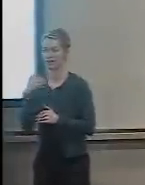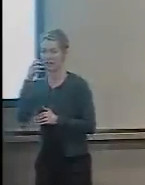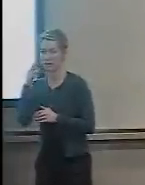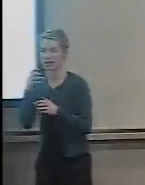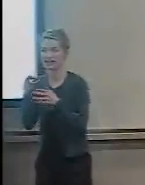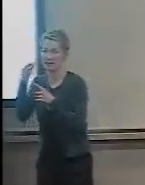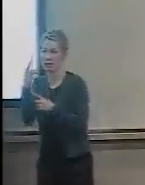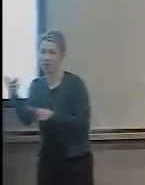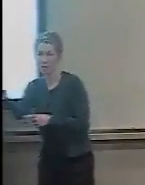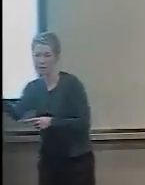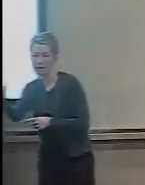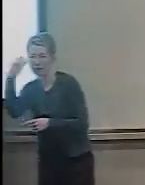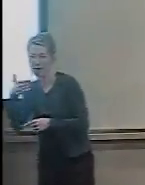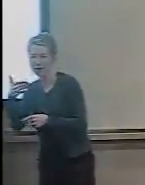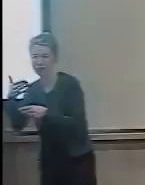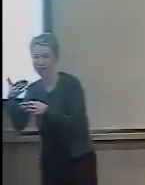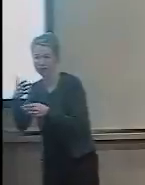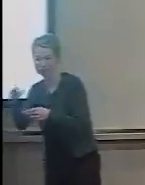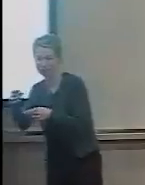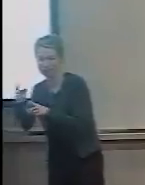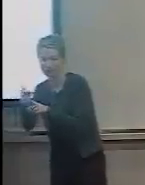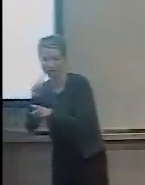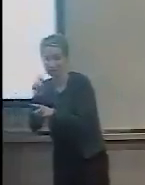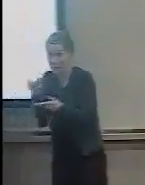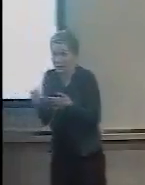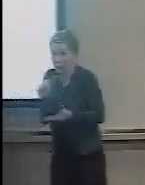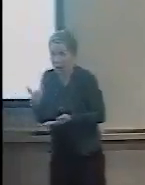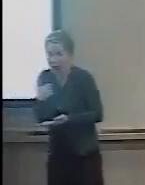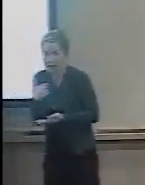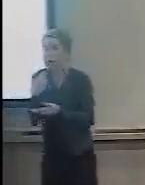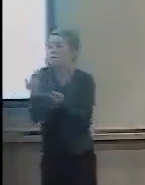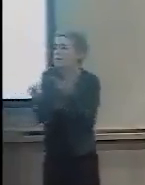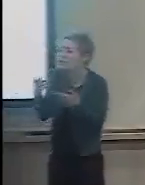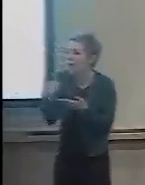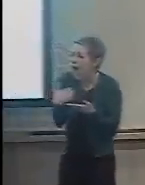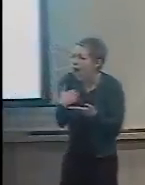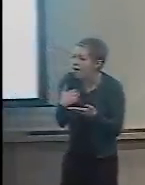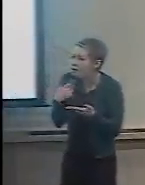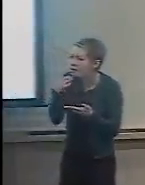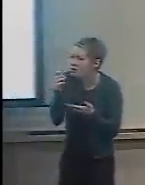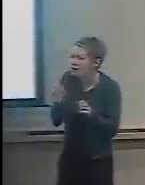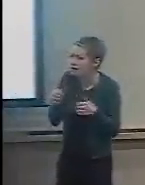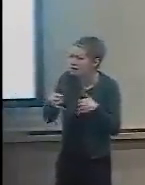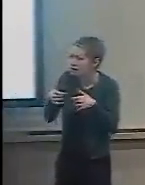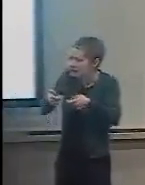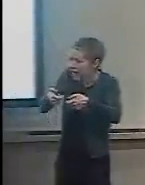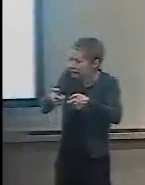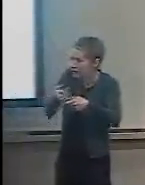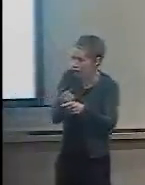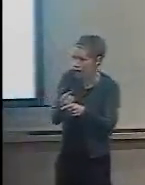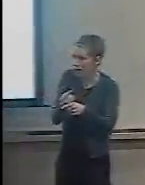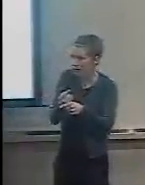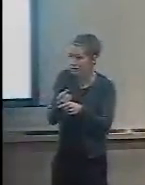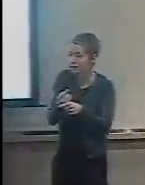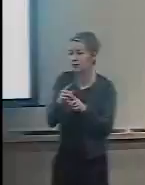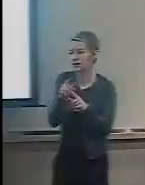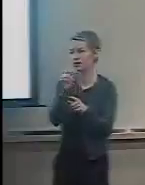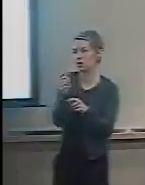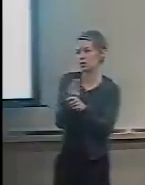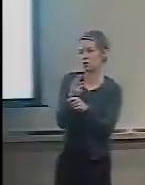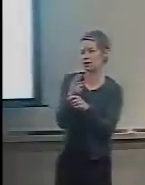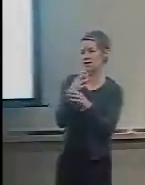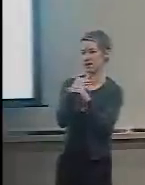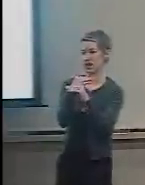up in front who are deaf. May not. They might have them actually because you can still text on cell phones, but they don't use the